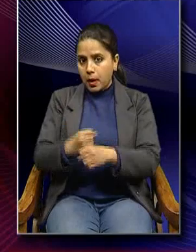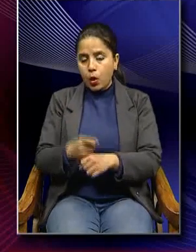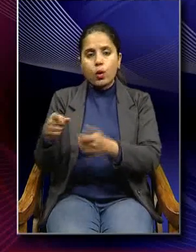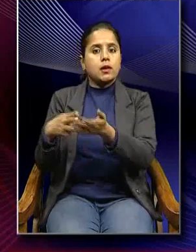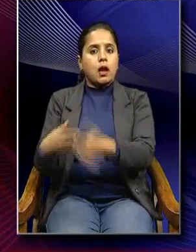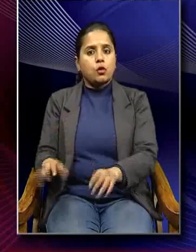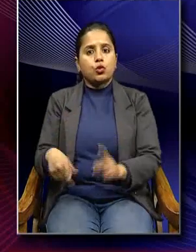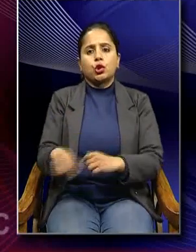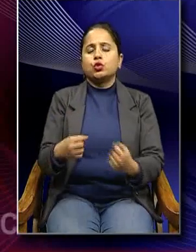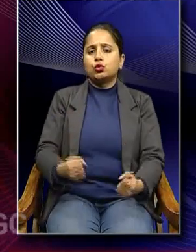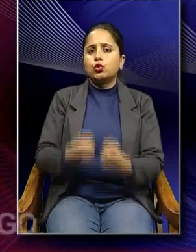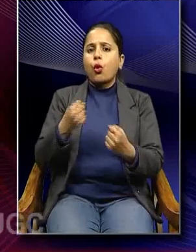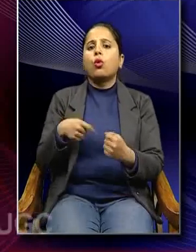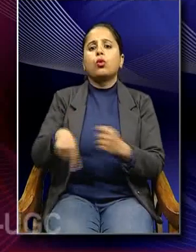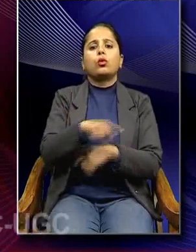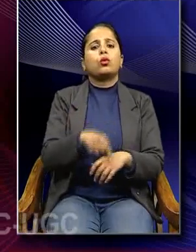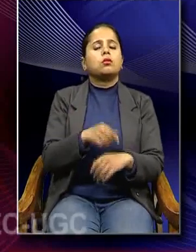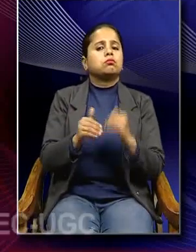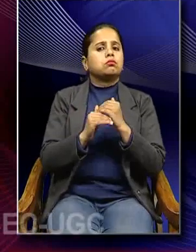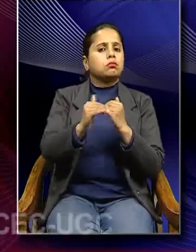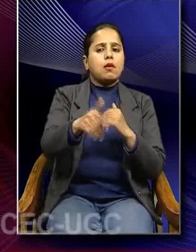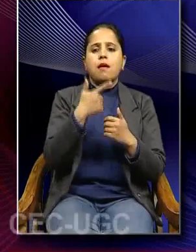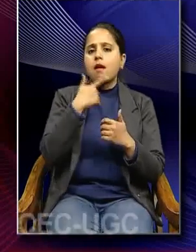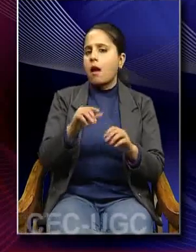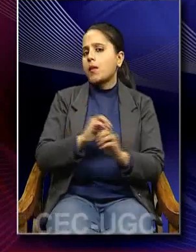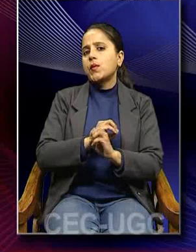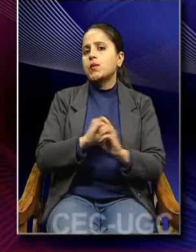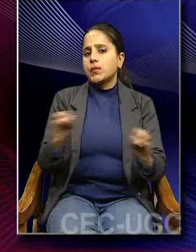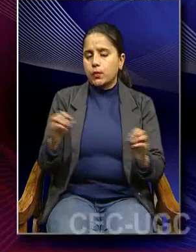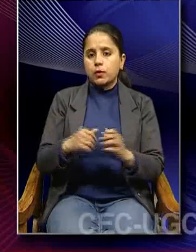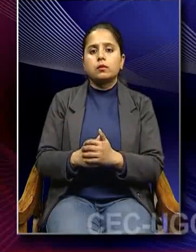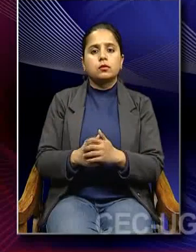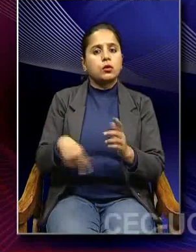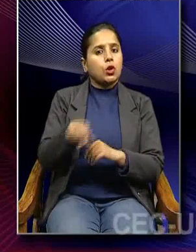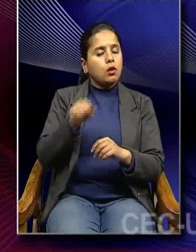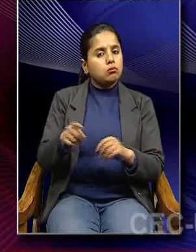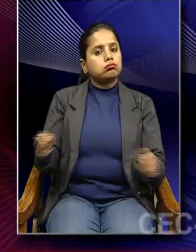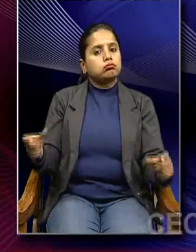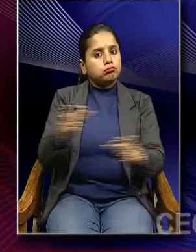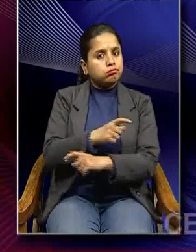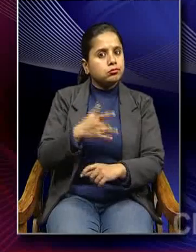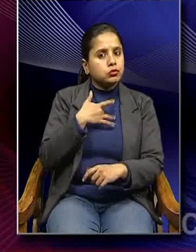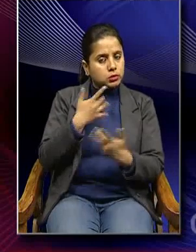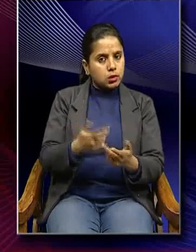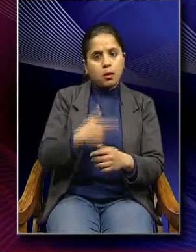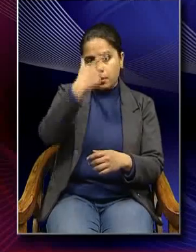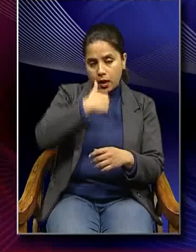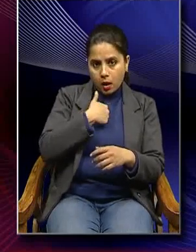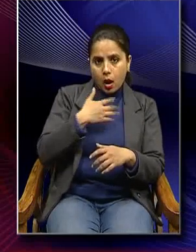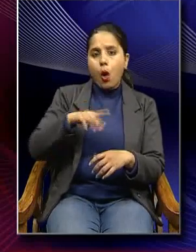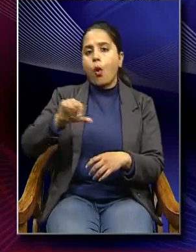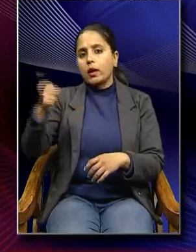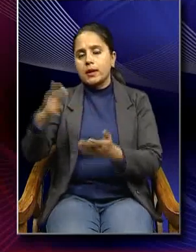strong sustainability does not allow the substitutability, man-made and natural